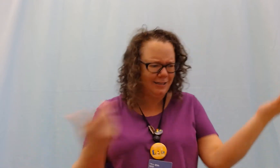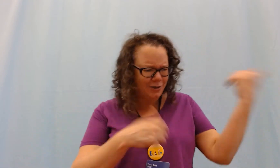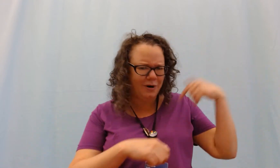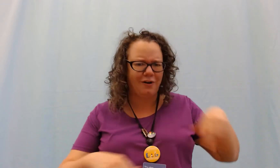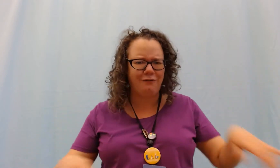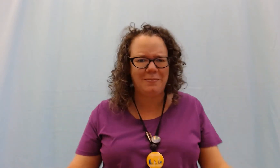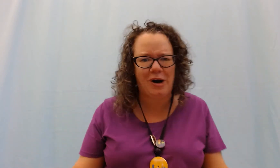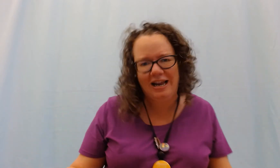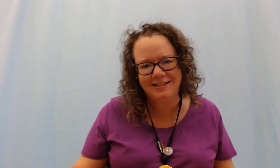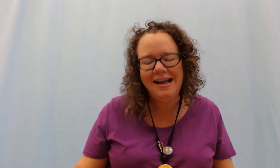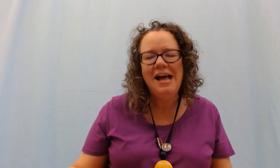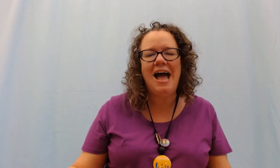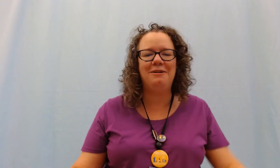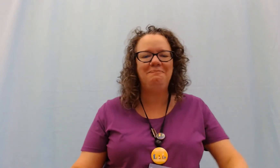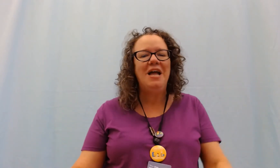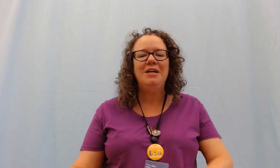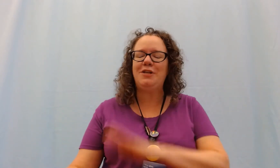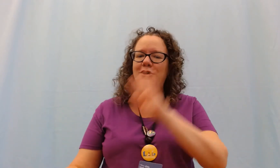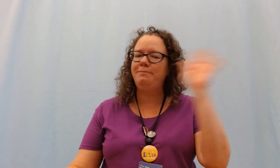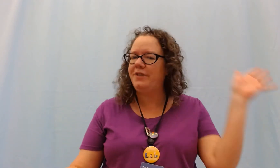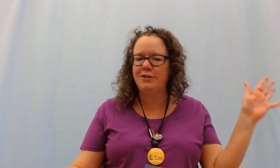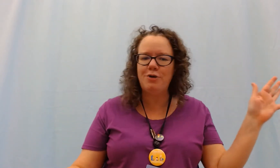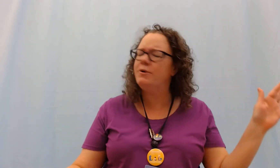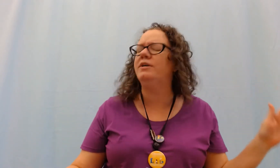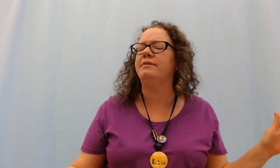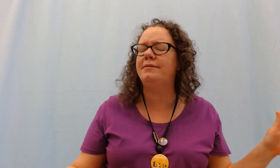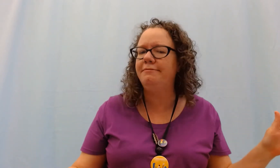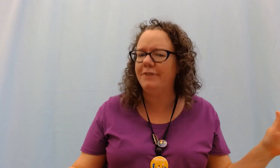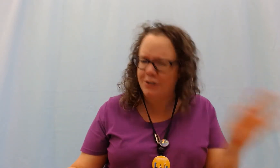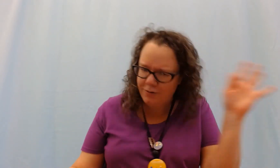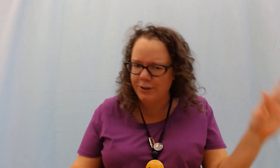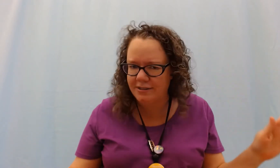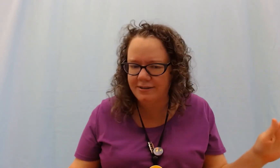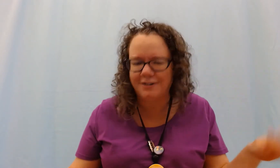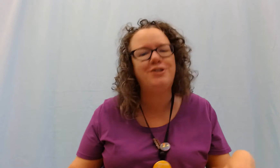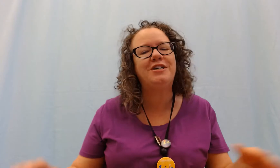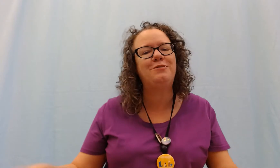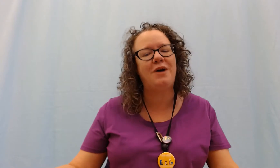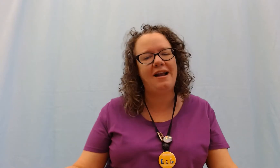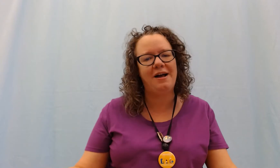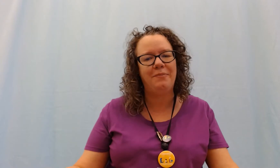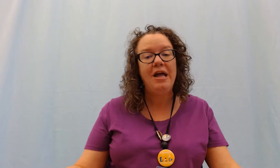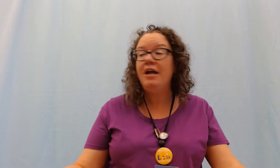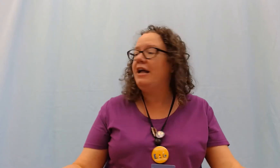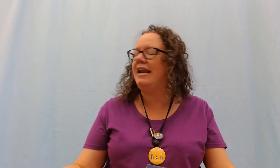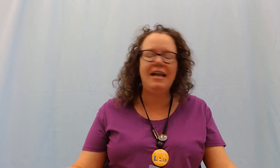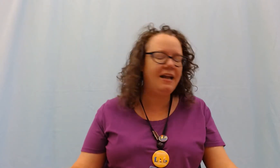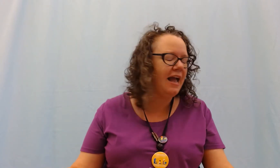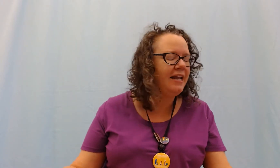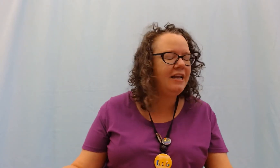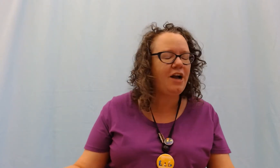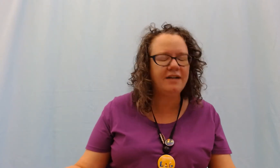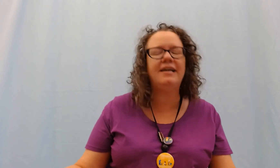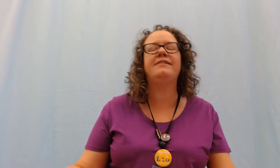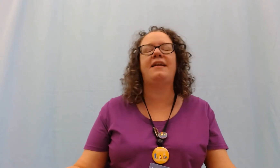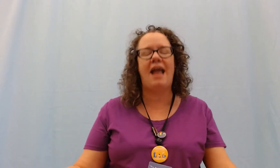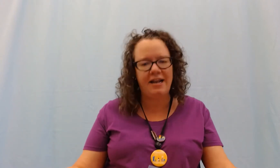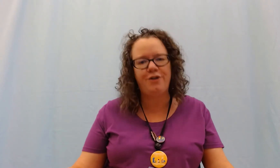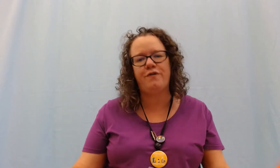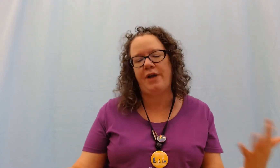them where their femur is. So there's no rules. There's no rules. There's just what any context and any new